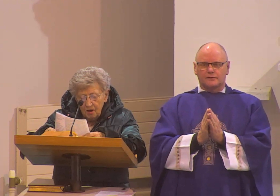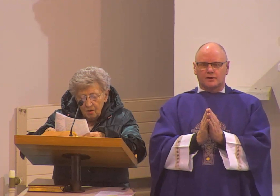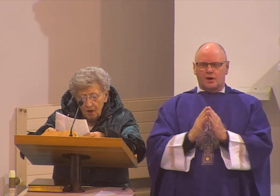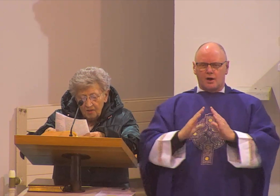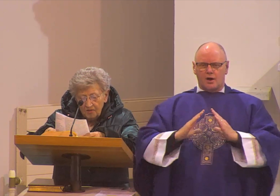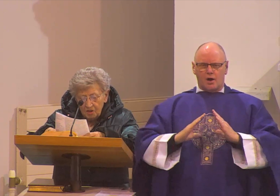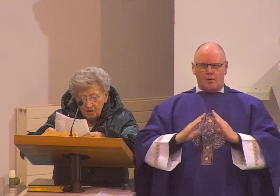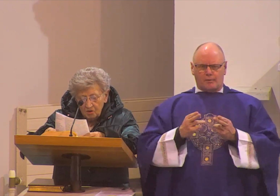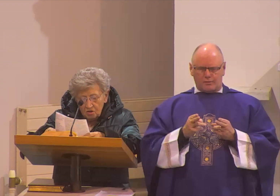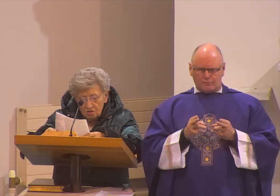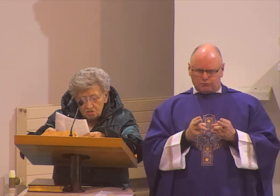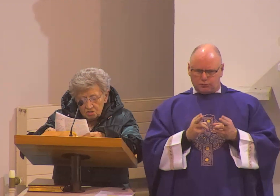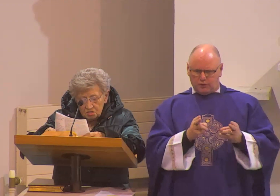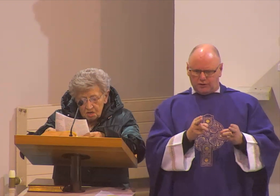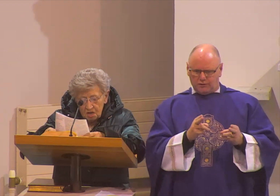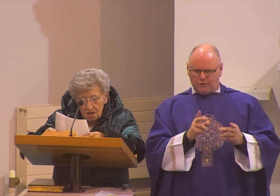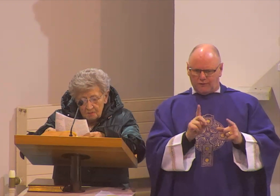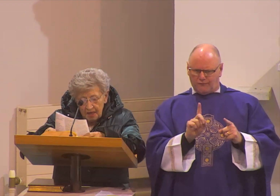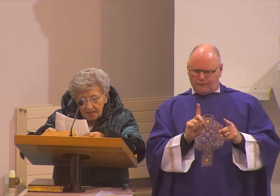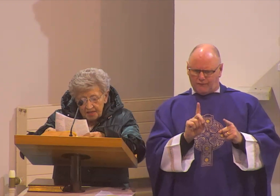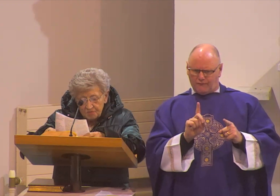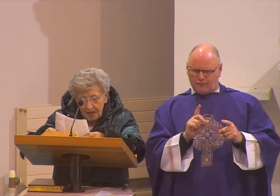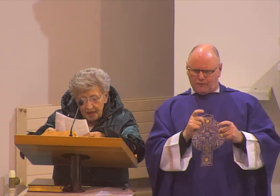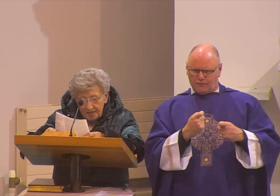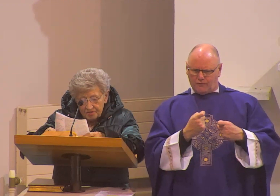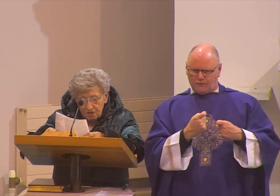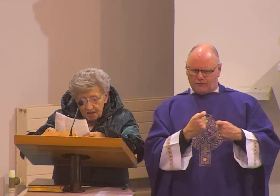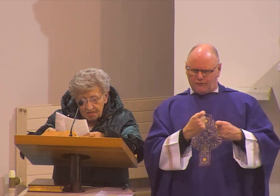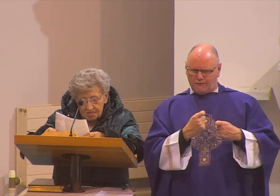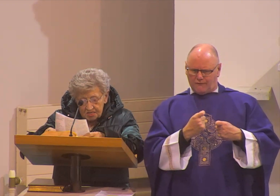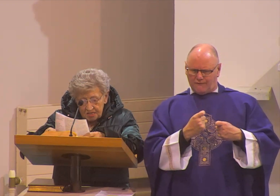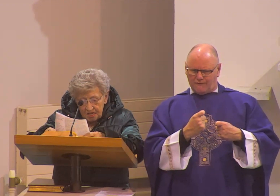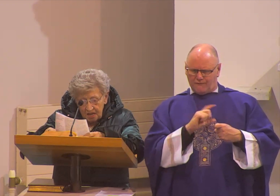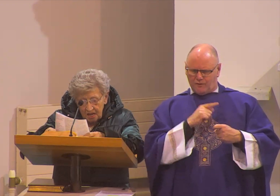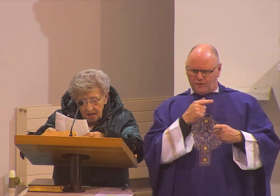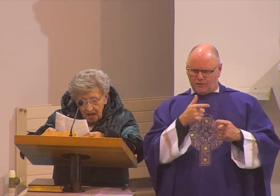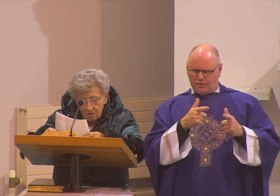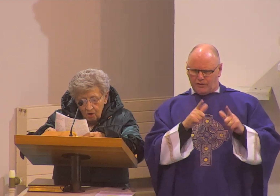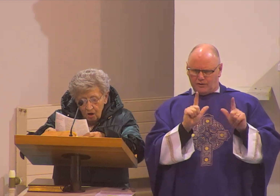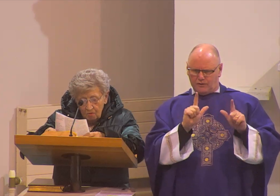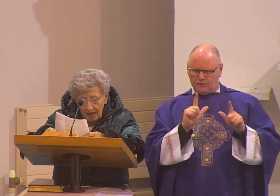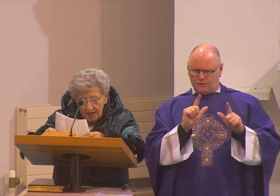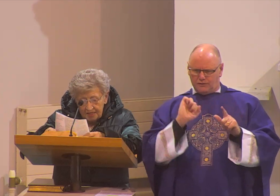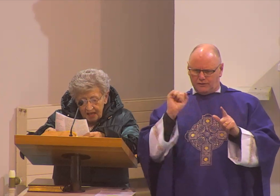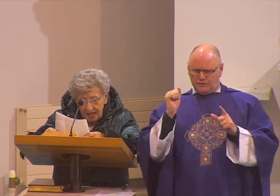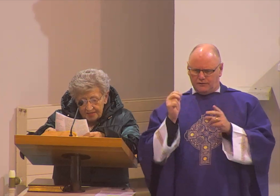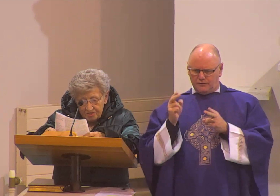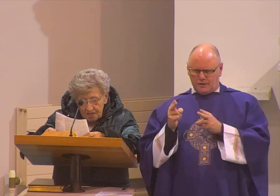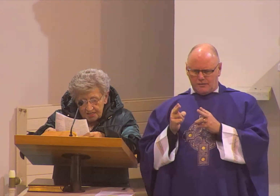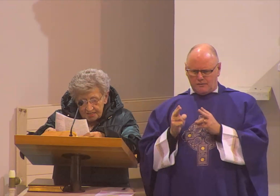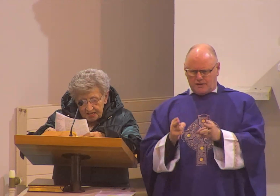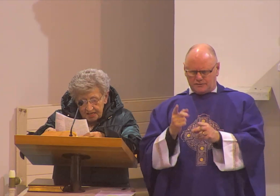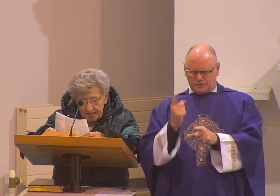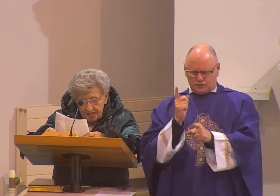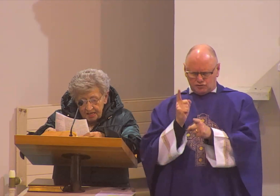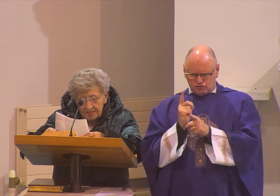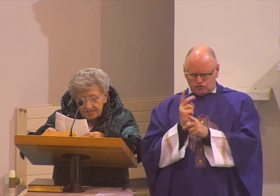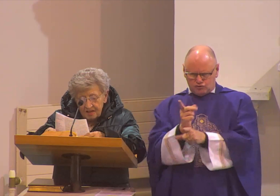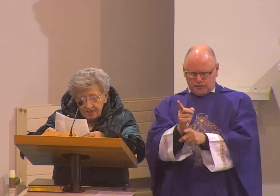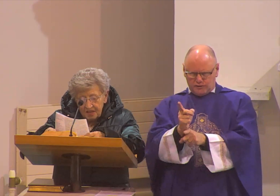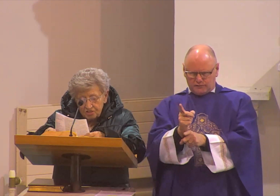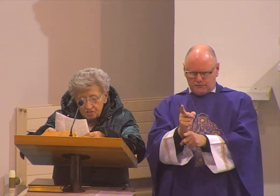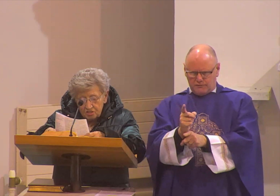Prepare a way for the Lord, make his path straight, and all mankind shall see